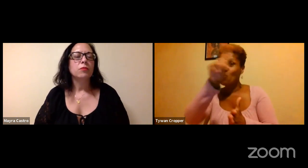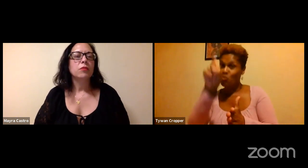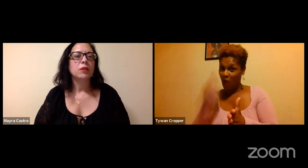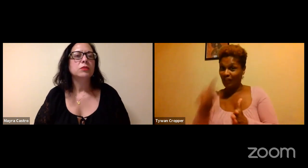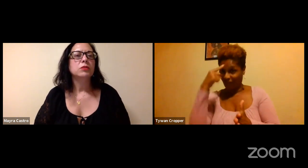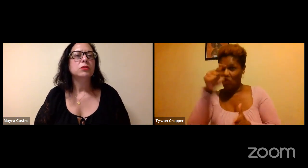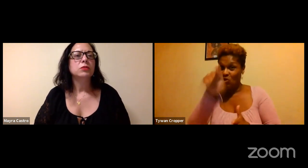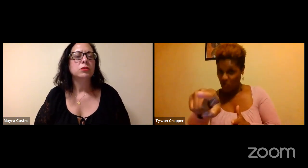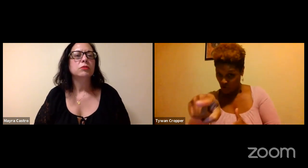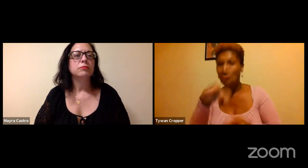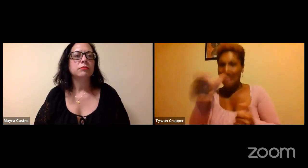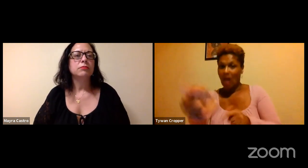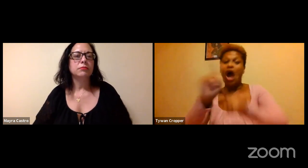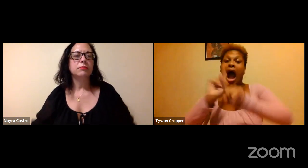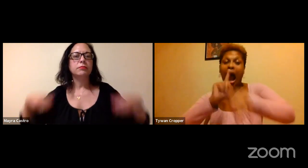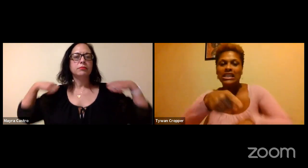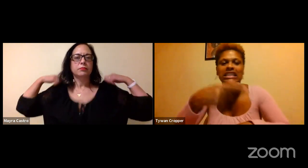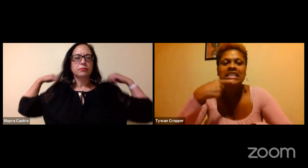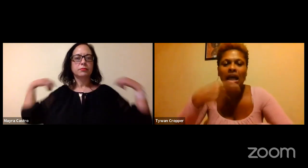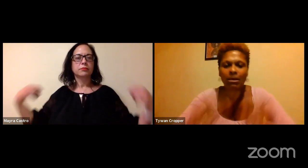person just responded.